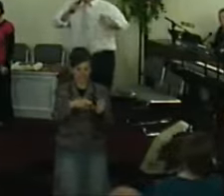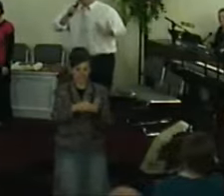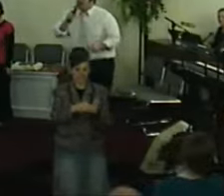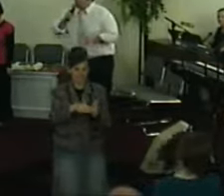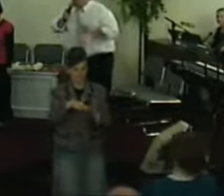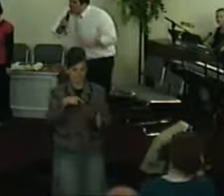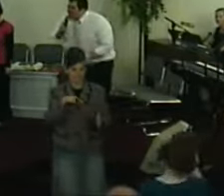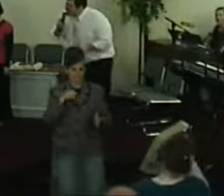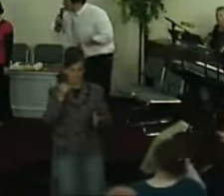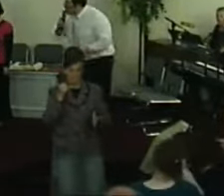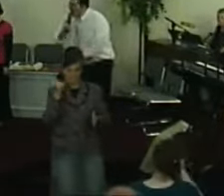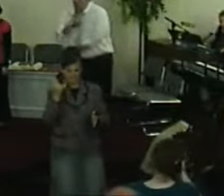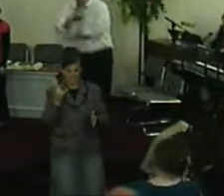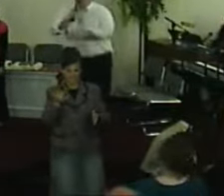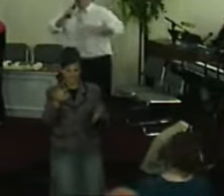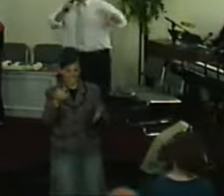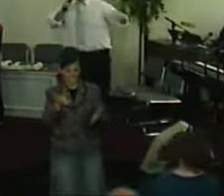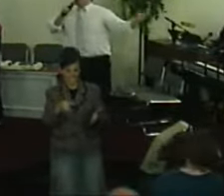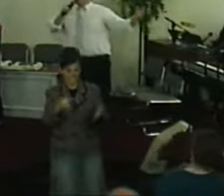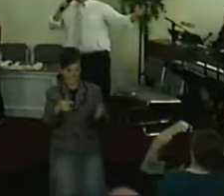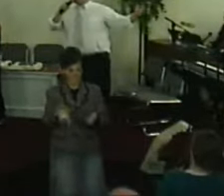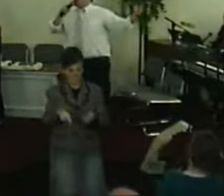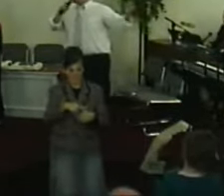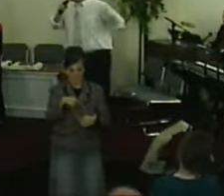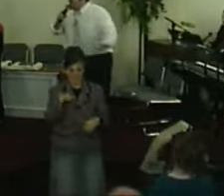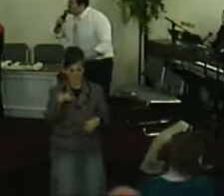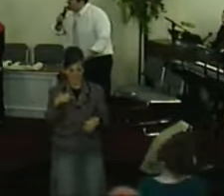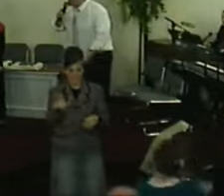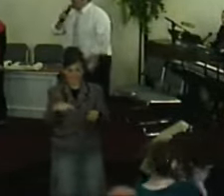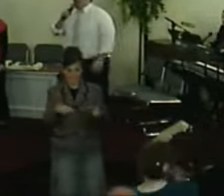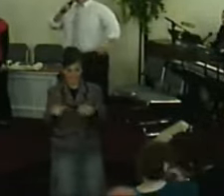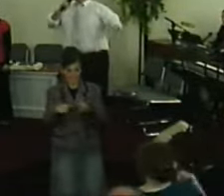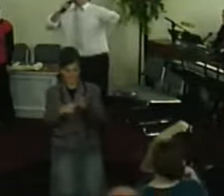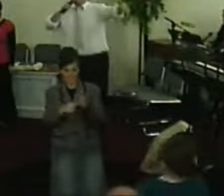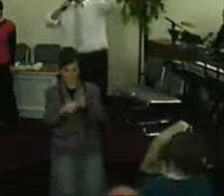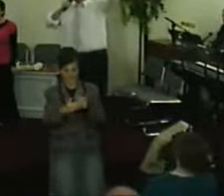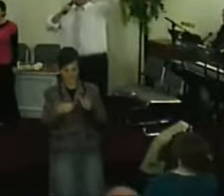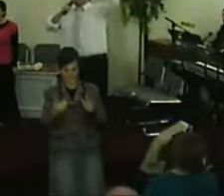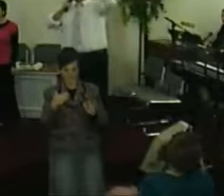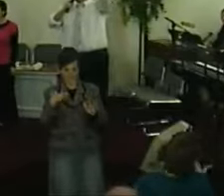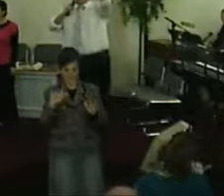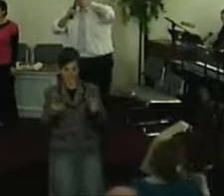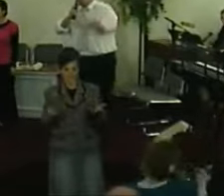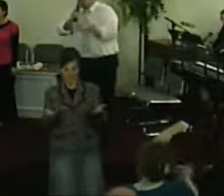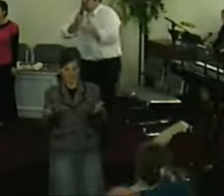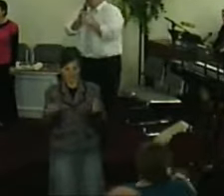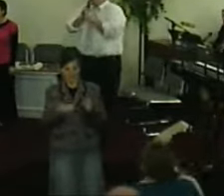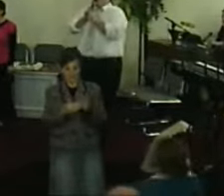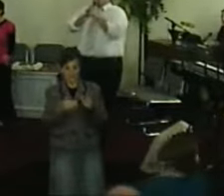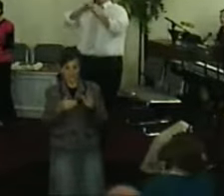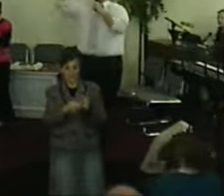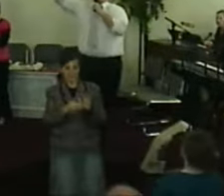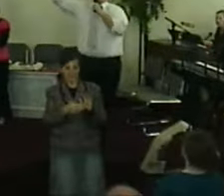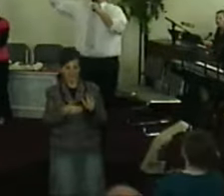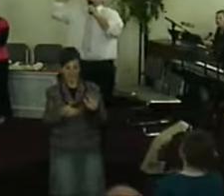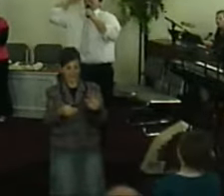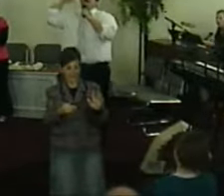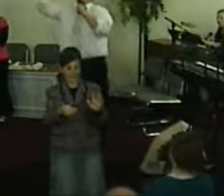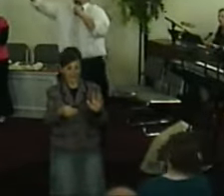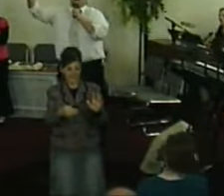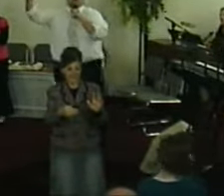against? And if our God is for us, then who could ever stop us? And if our God is with us, then what could